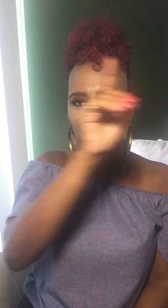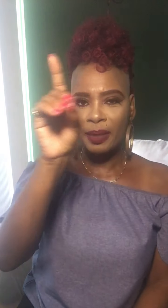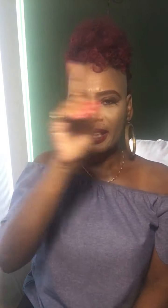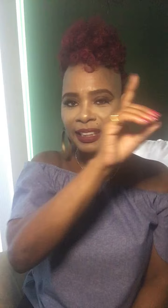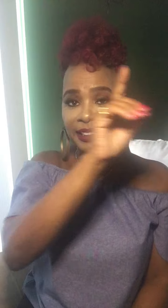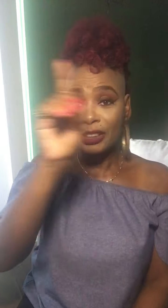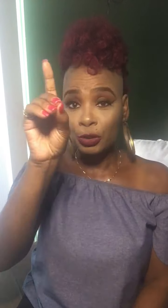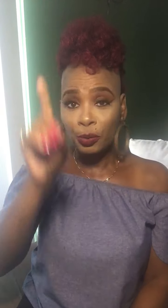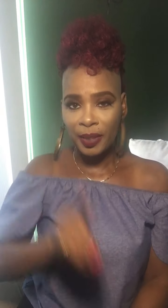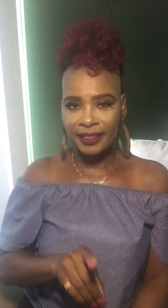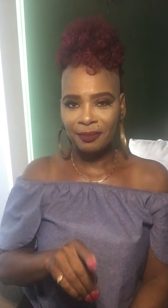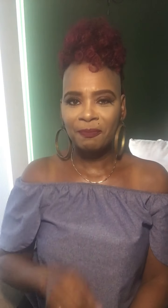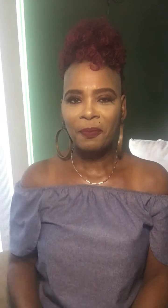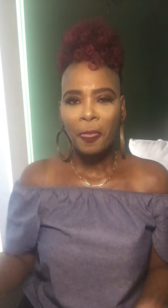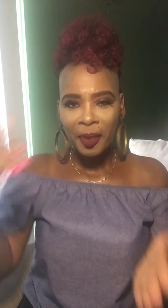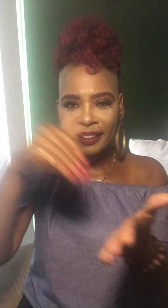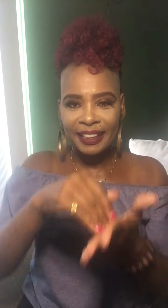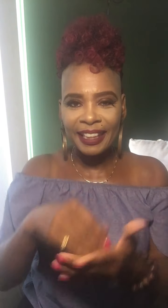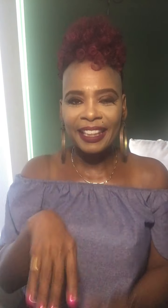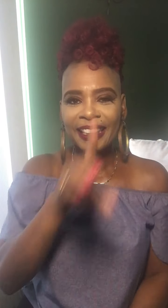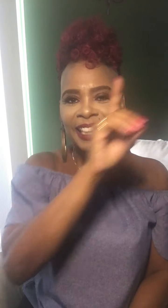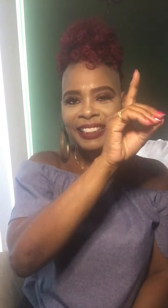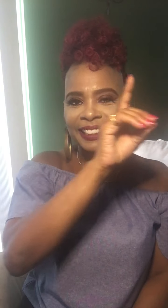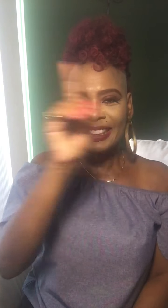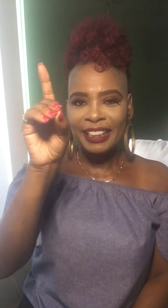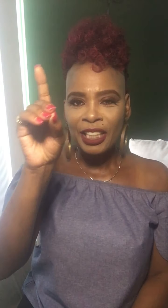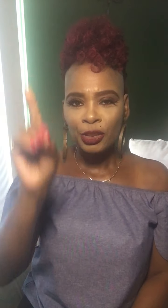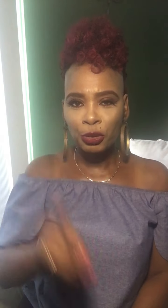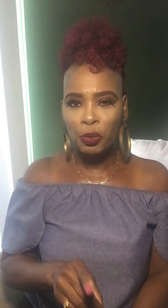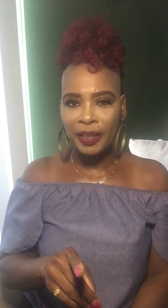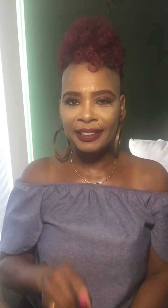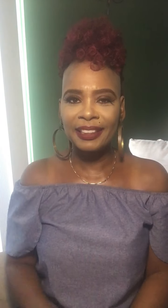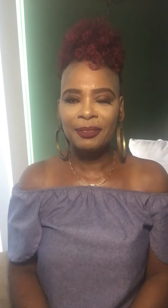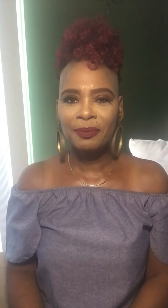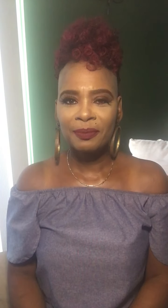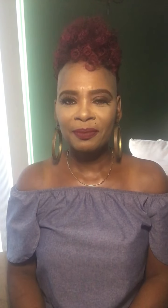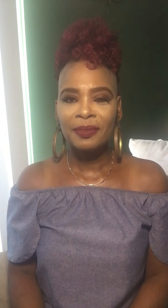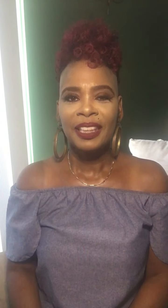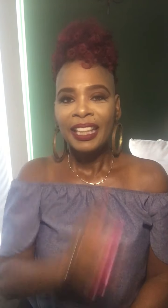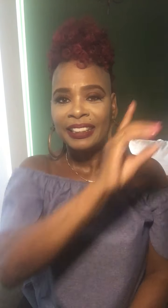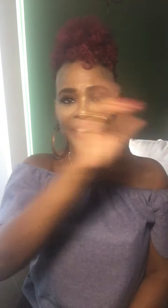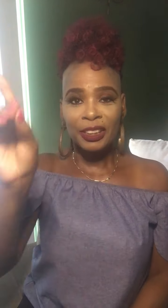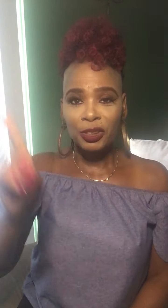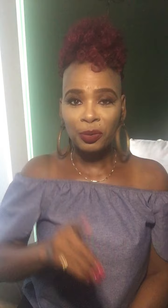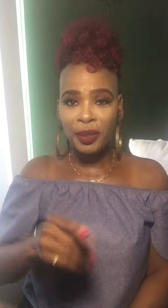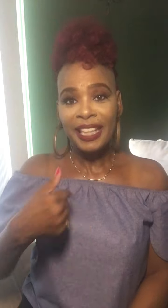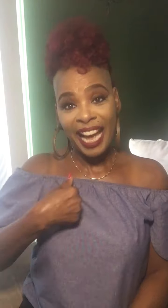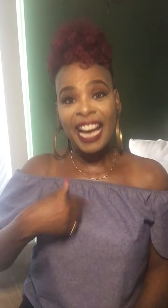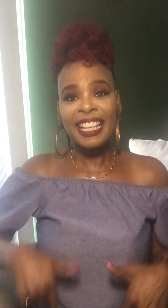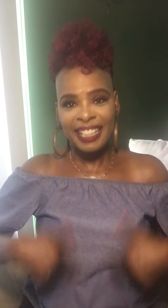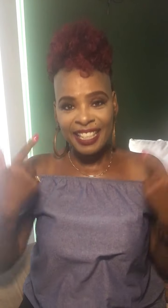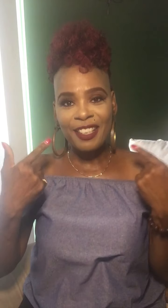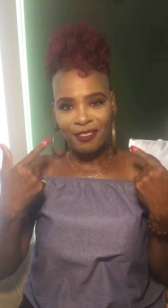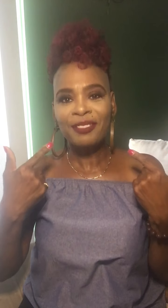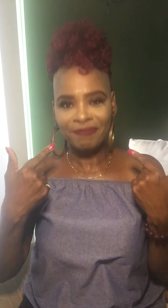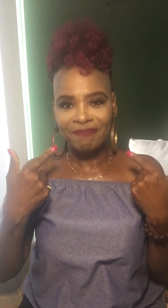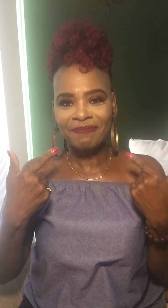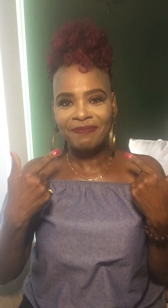right. Detroit. Again, Detroit. Detroit, I live.